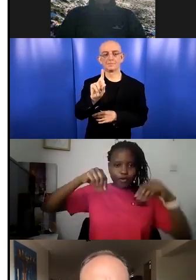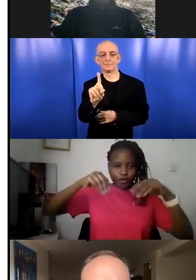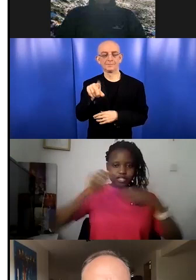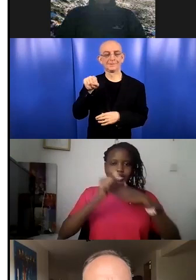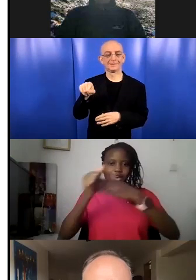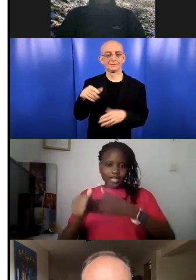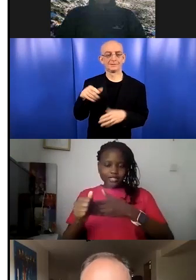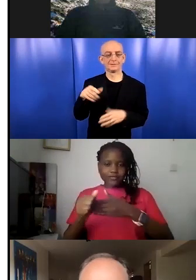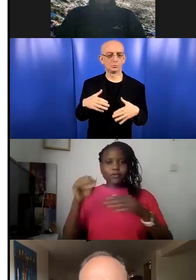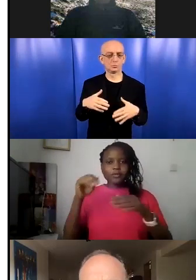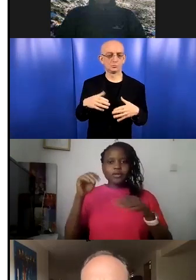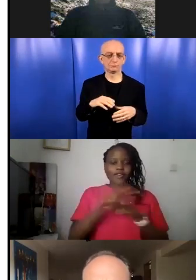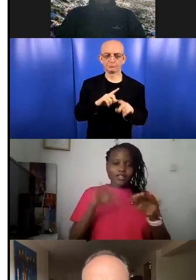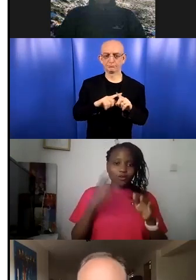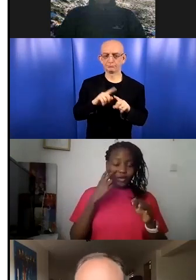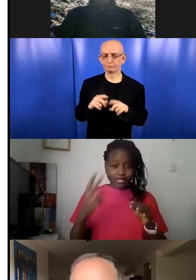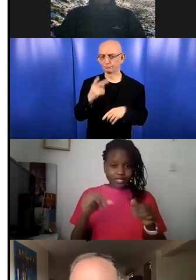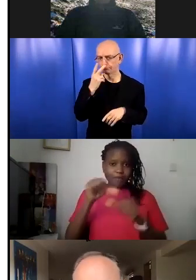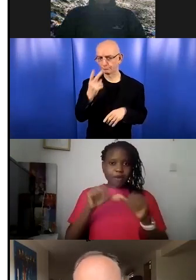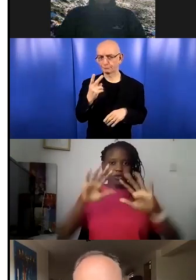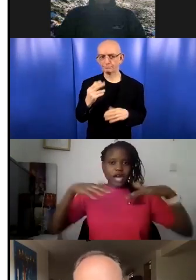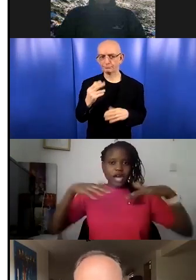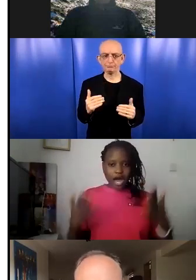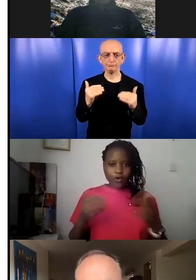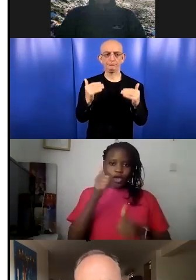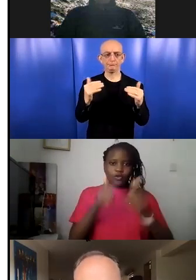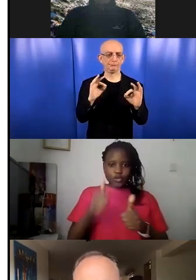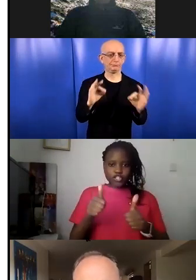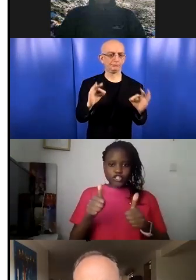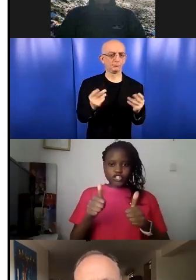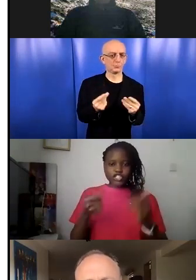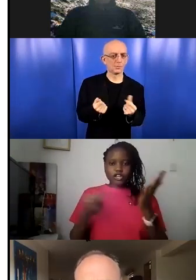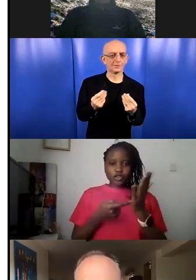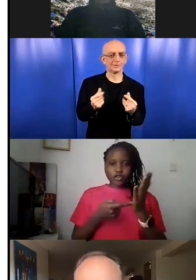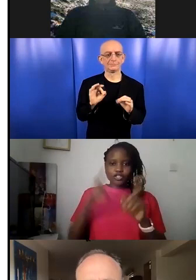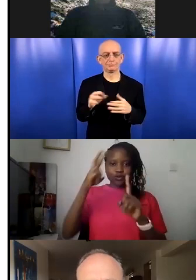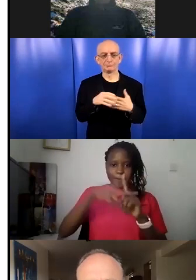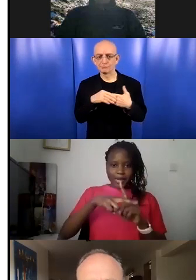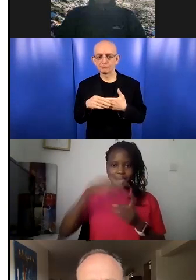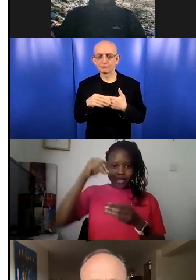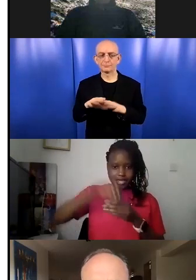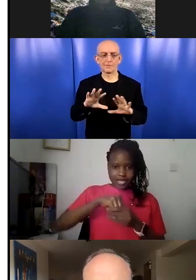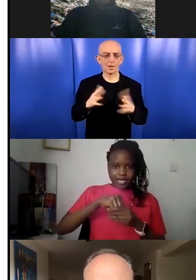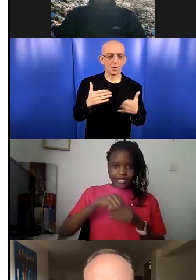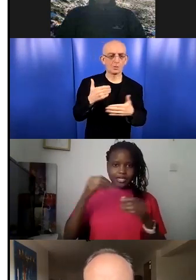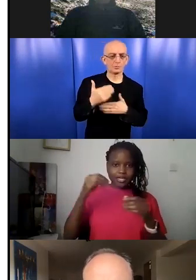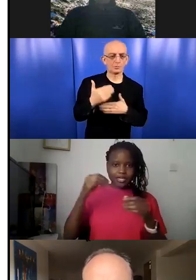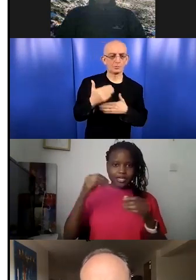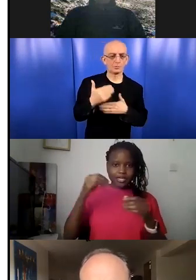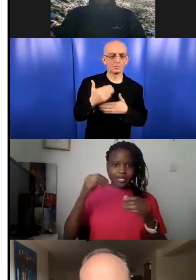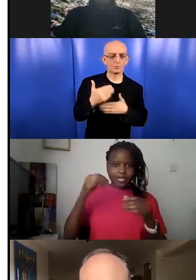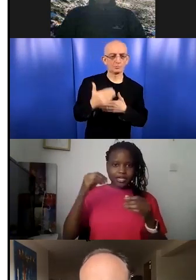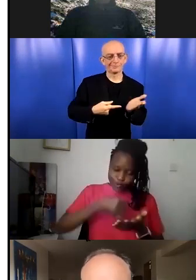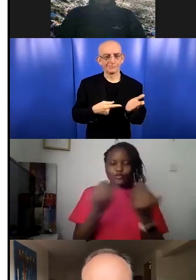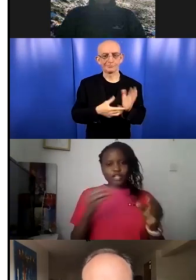see regarding how and which technologies to apply in inclusion of children